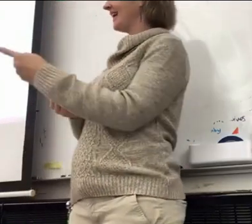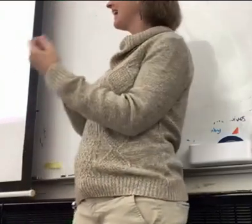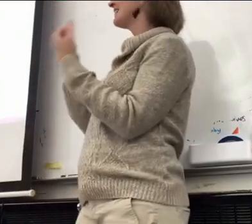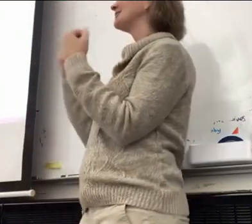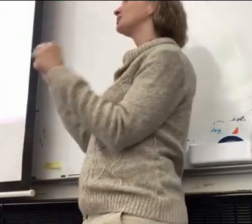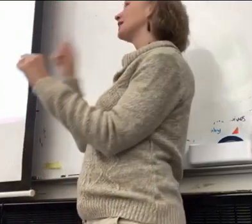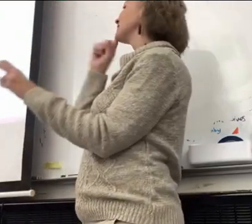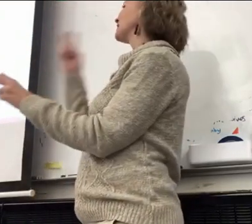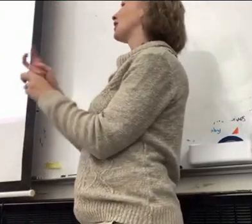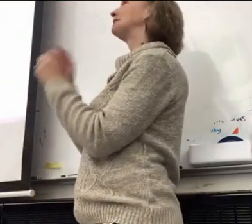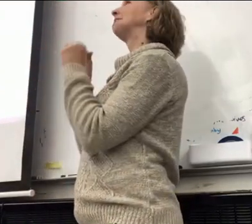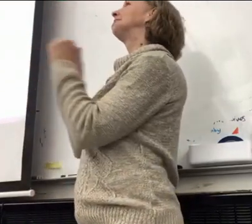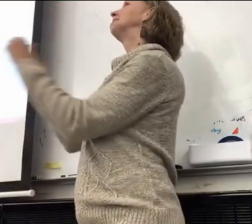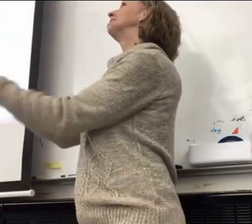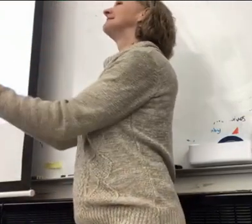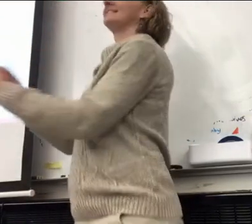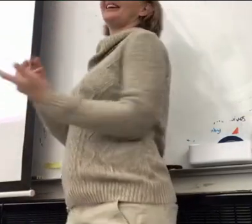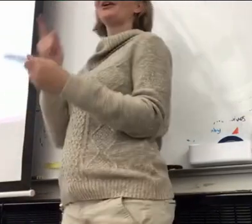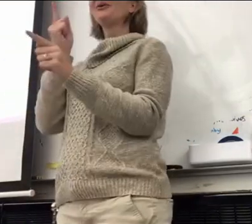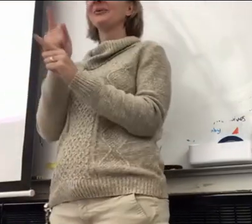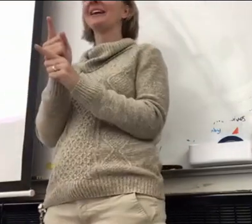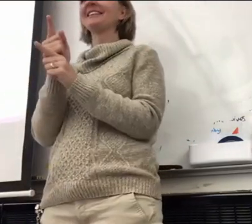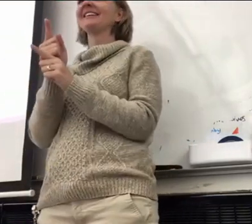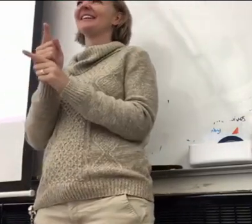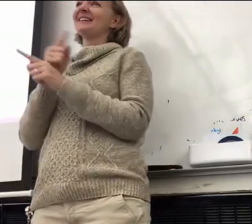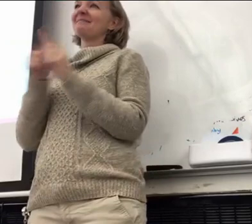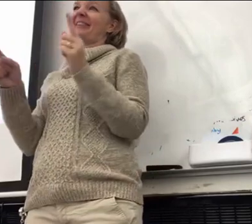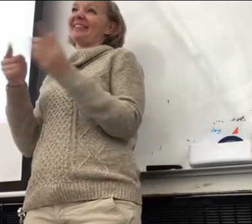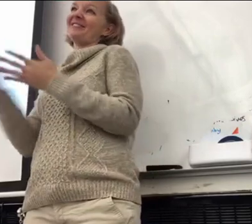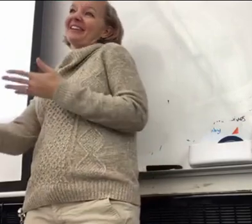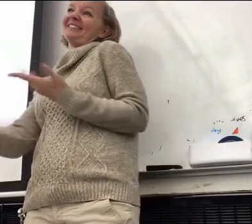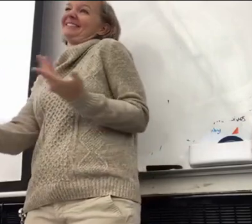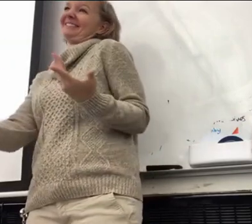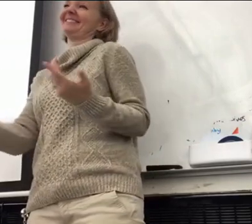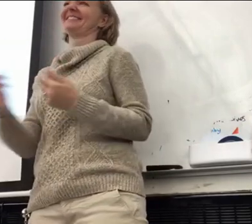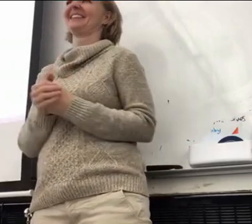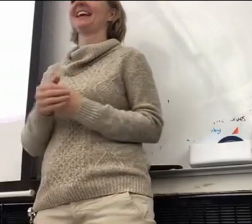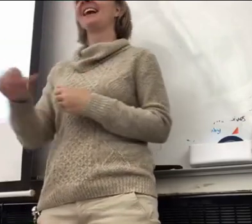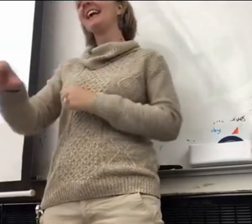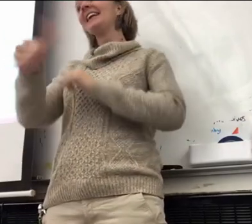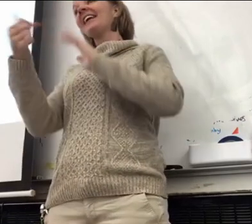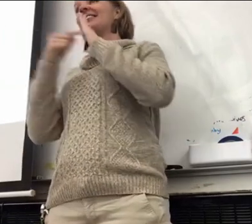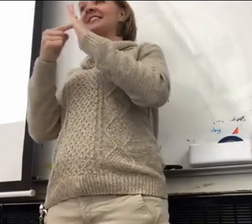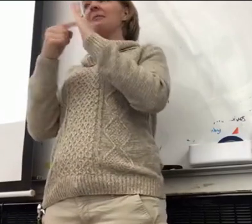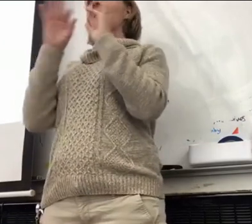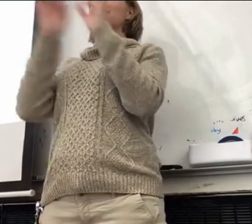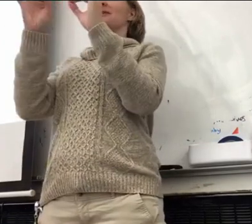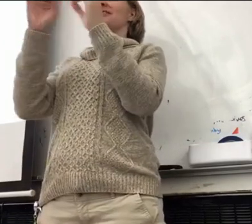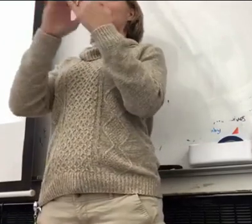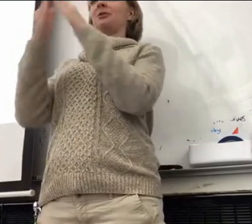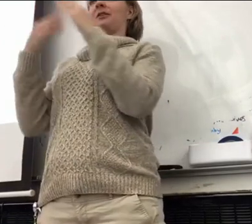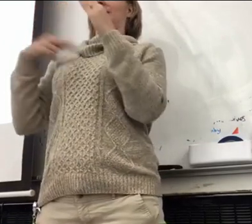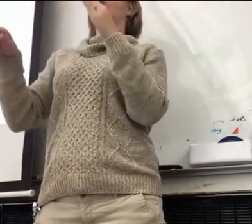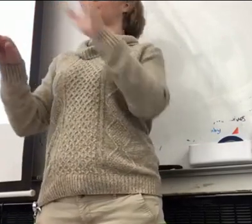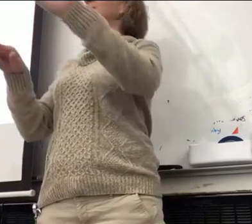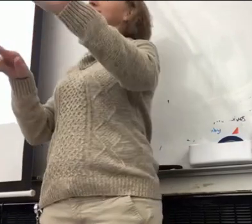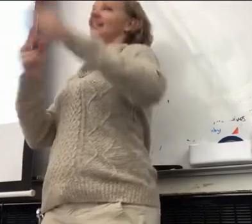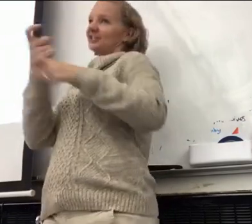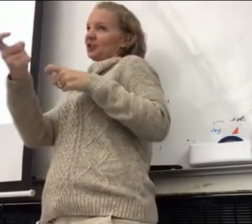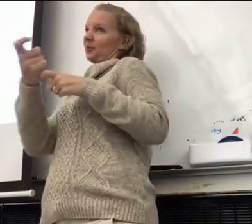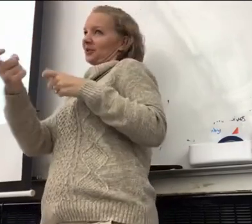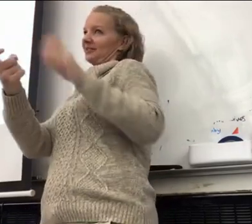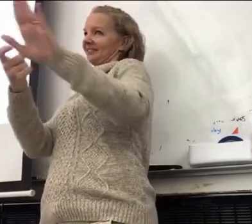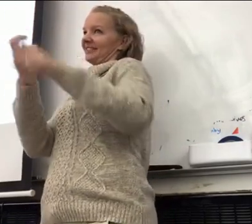So they tried really hard. Yeah, the Shakers kind of failed. Another example of a perfect community of religion. Oh, by the way, this is a